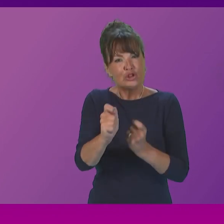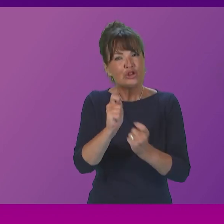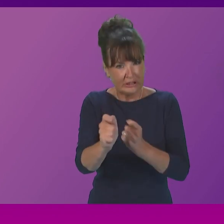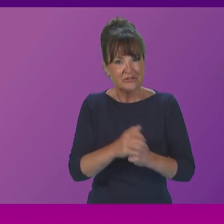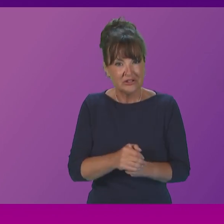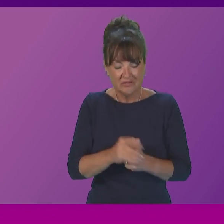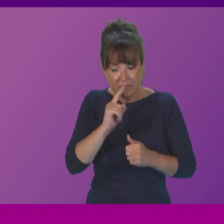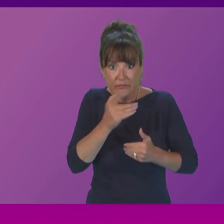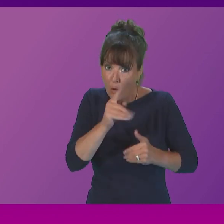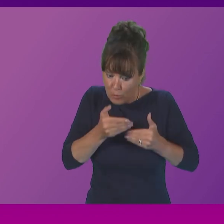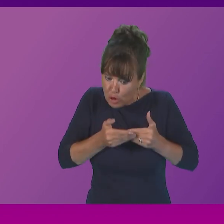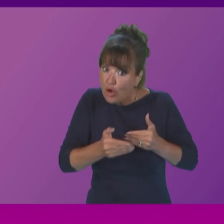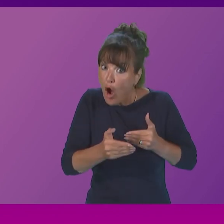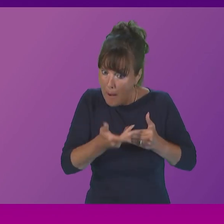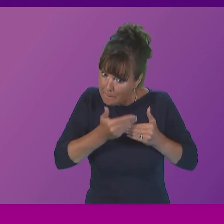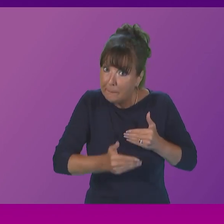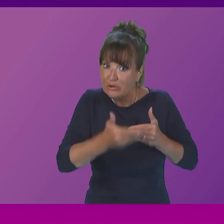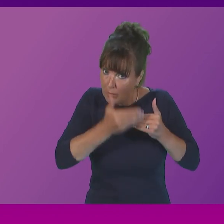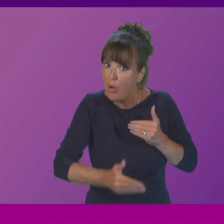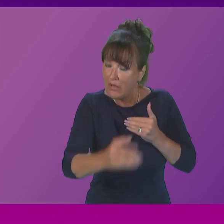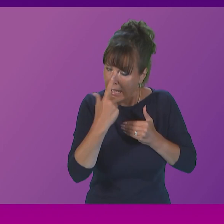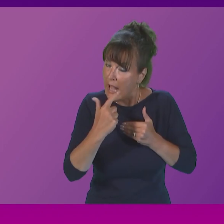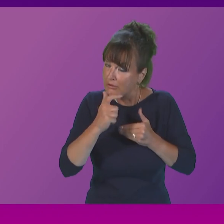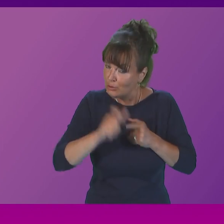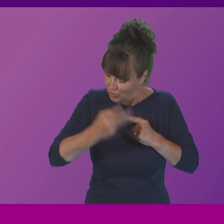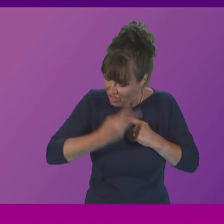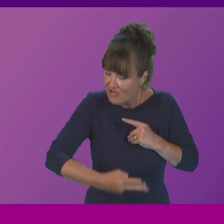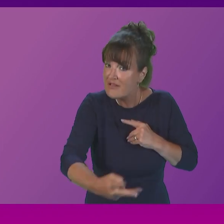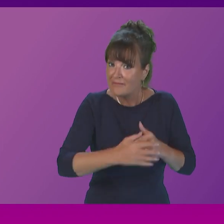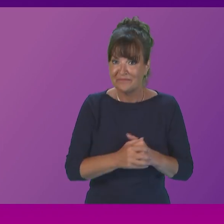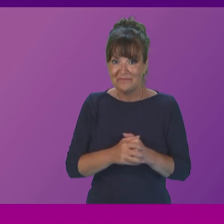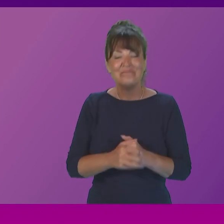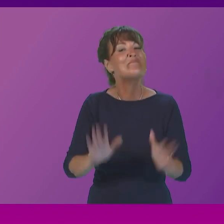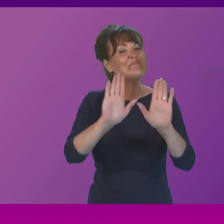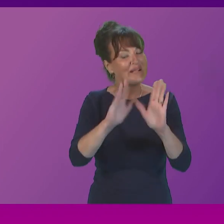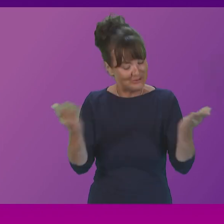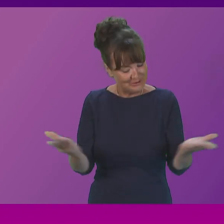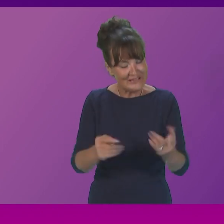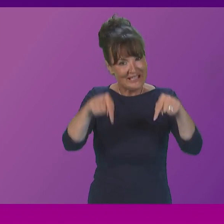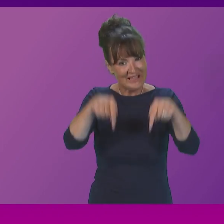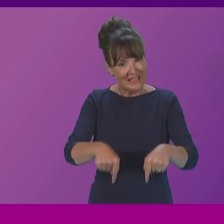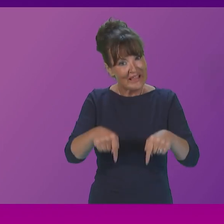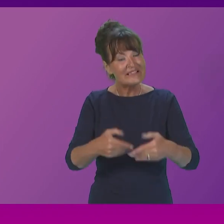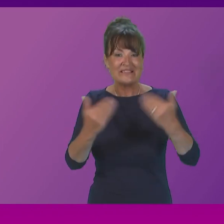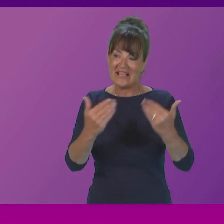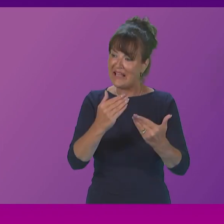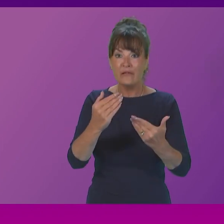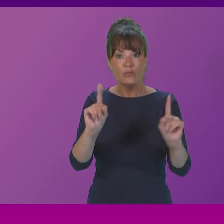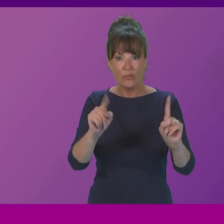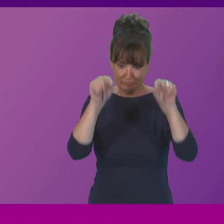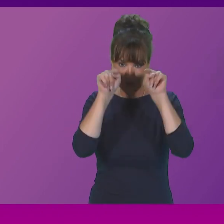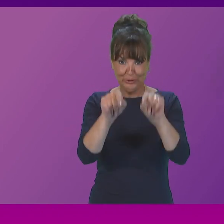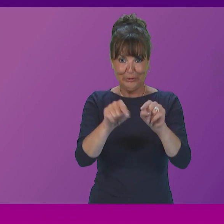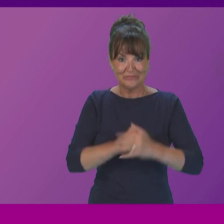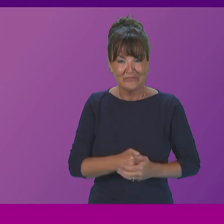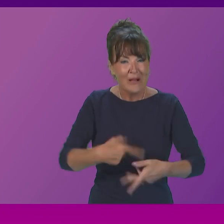need over the short, medium and longer term. But today is about you. It's about your hopes and ideas.